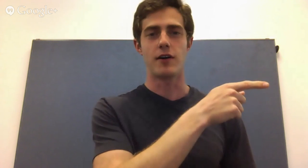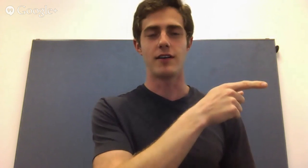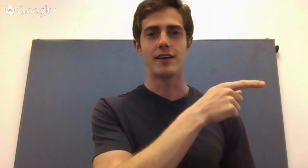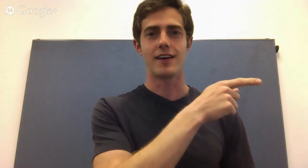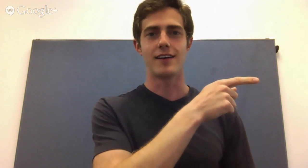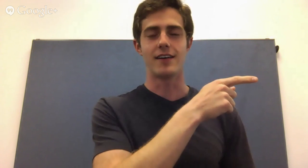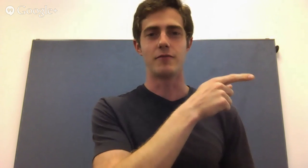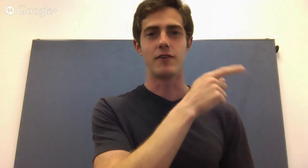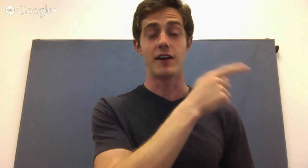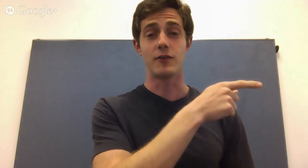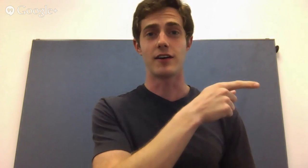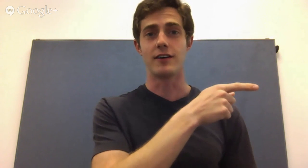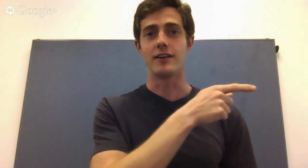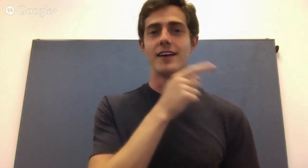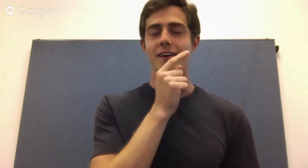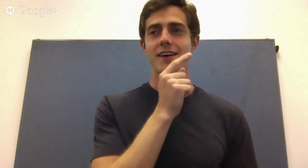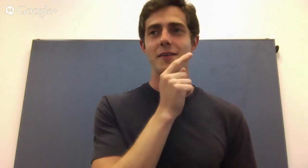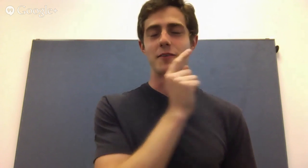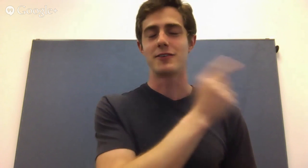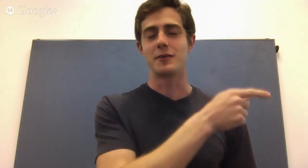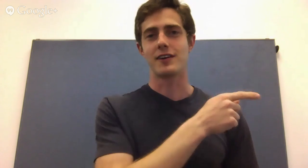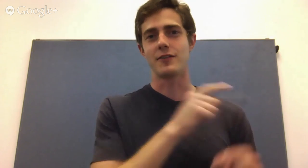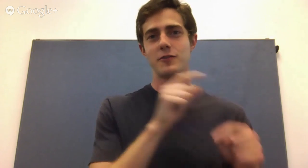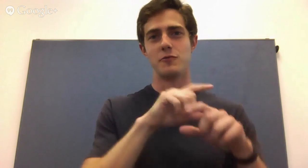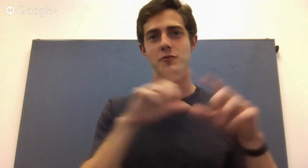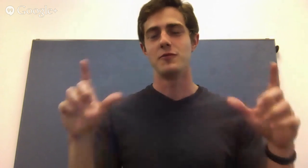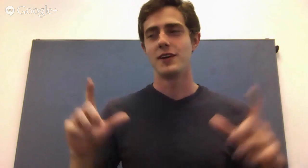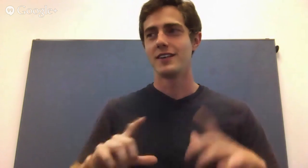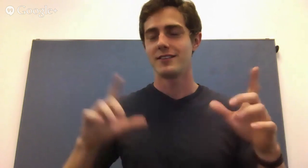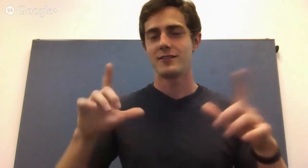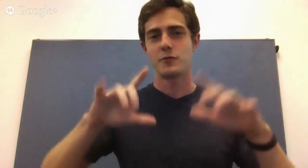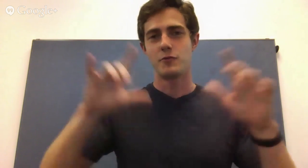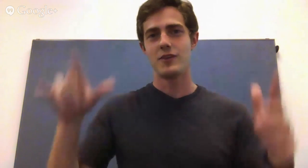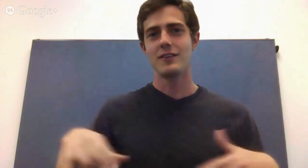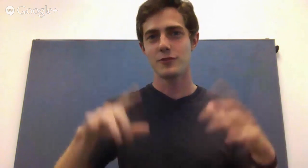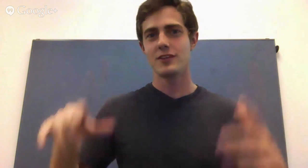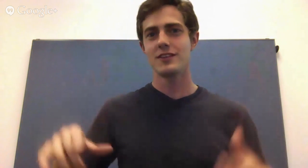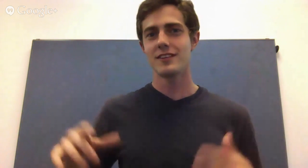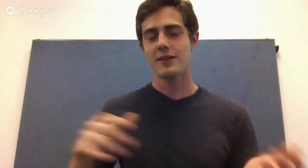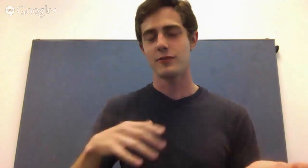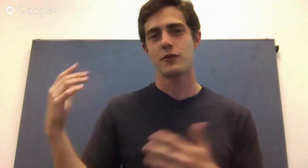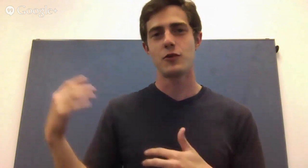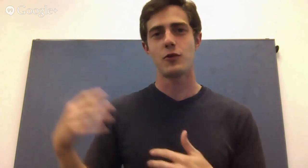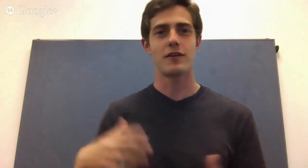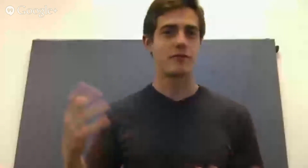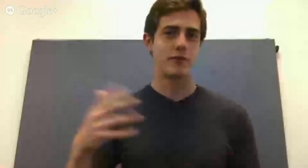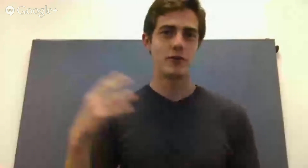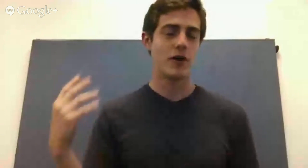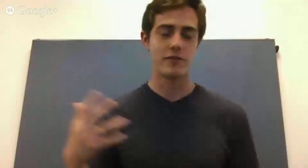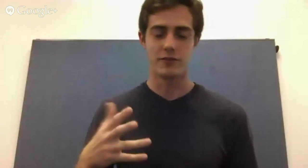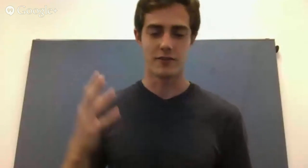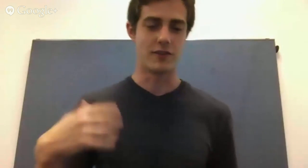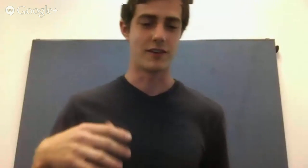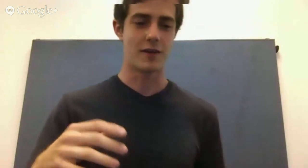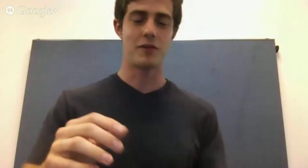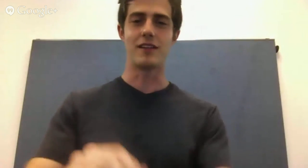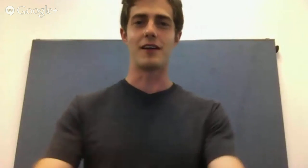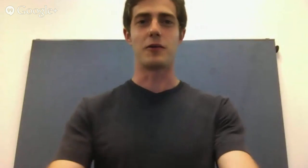on a vinyl cutter because I'm cutting out some interesting designs for the door of the new office of the company that I work